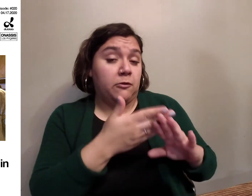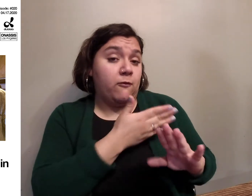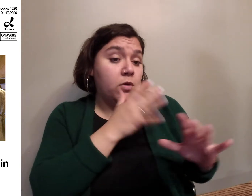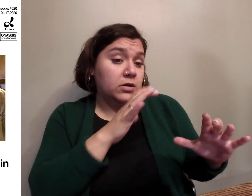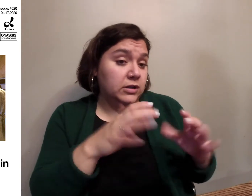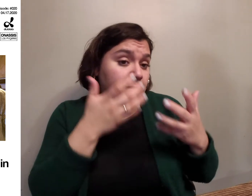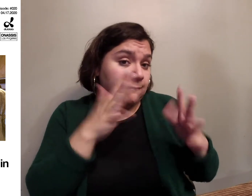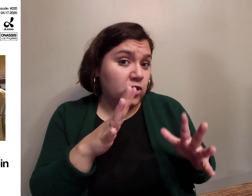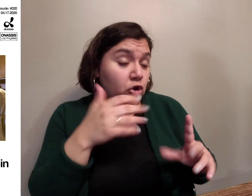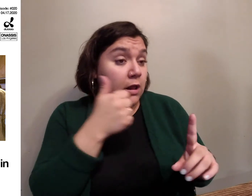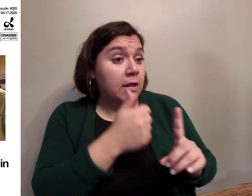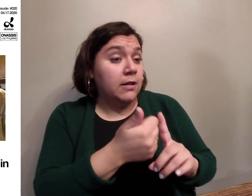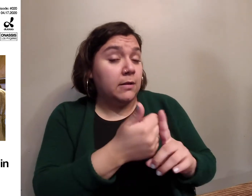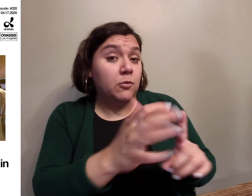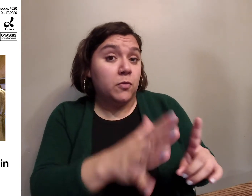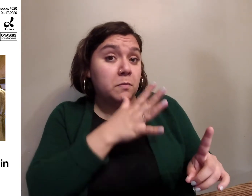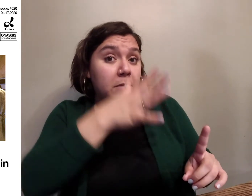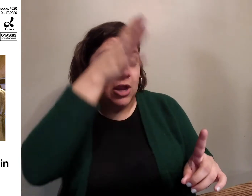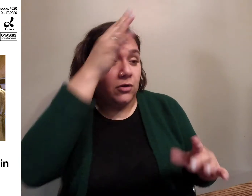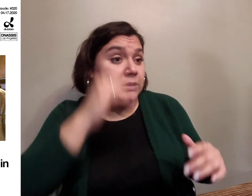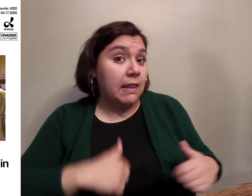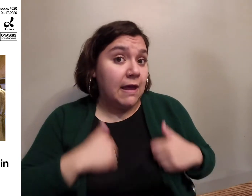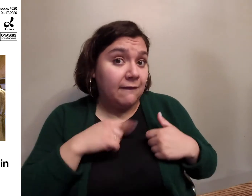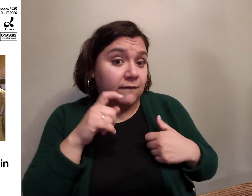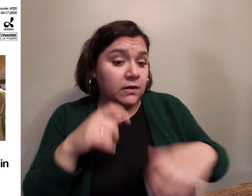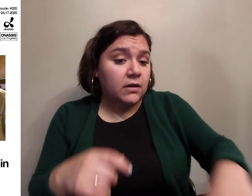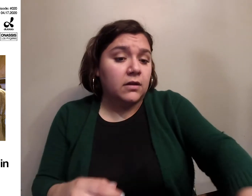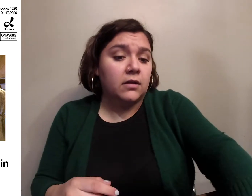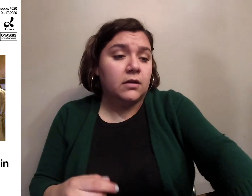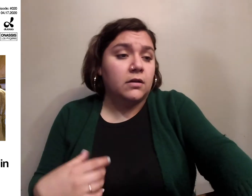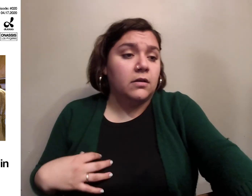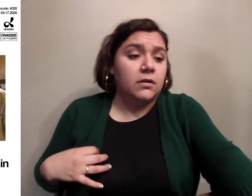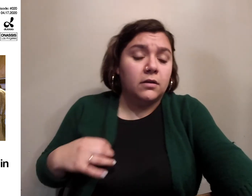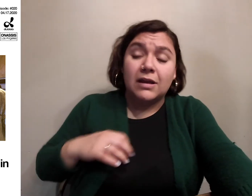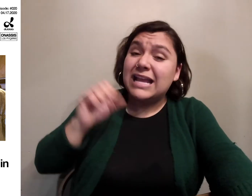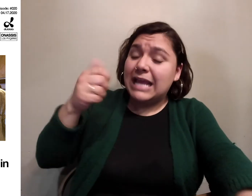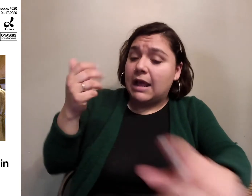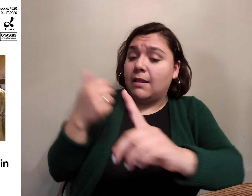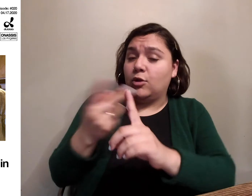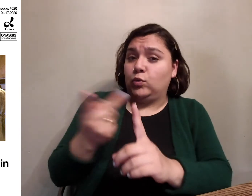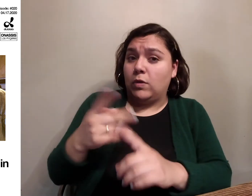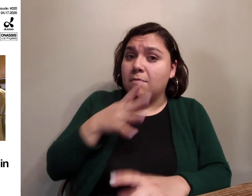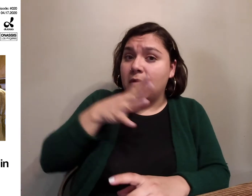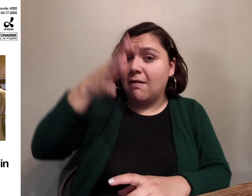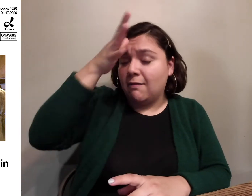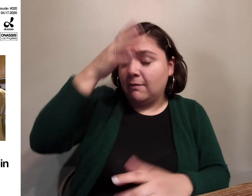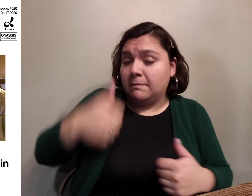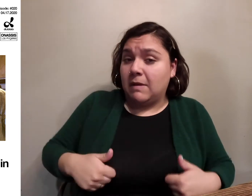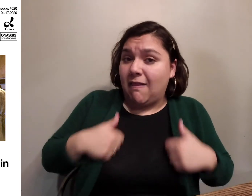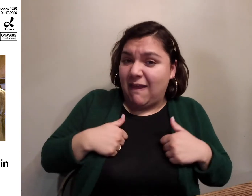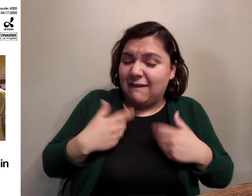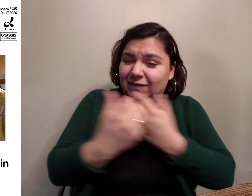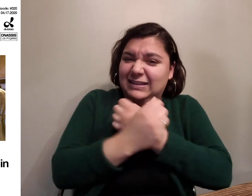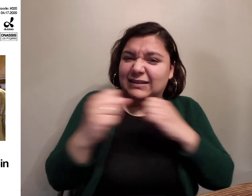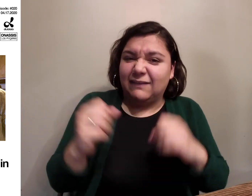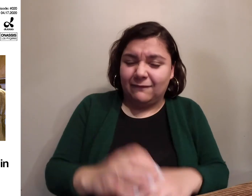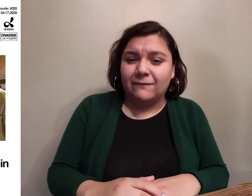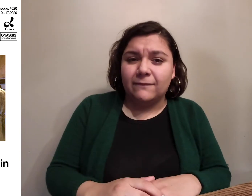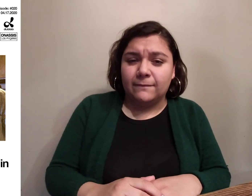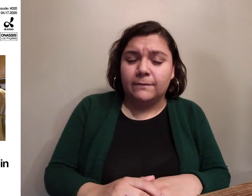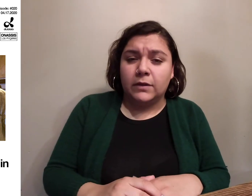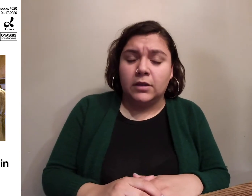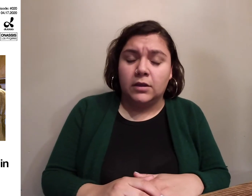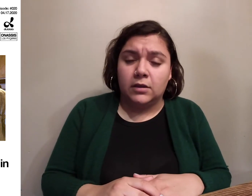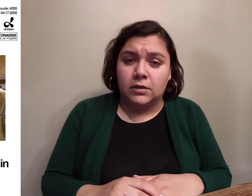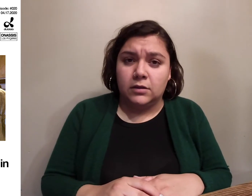they alive? They are alive. They're alive and they're safe and they're living in New Jersey, and I haven't seen them in